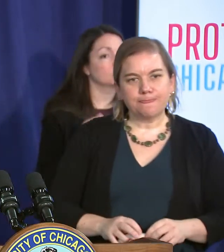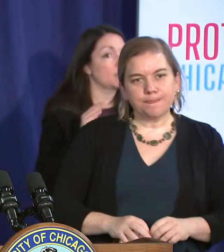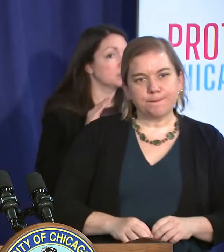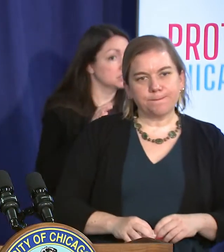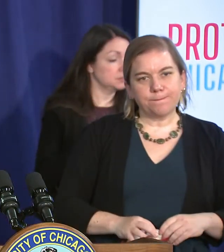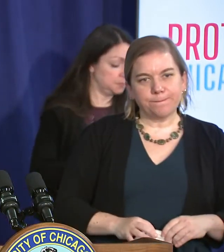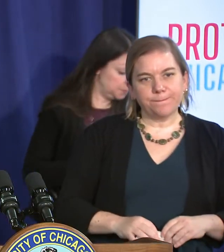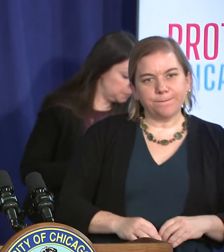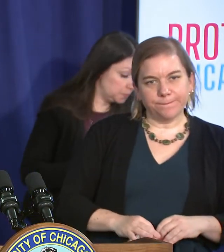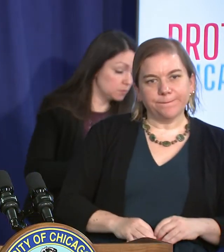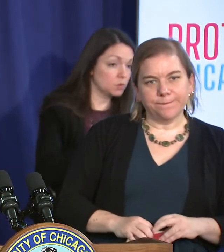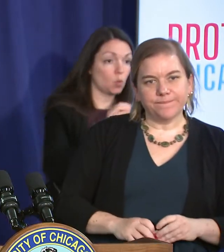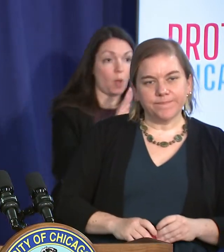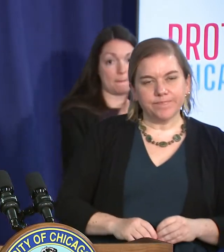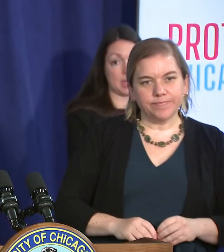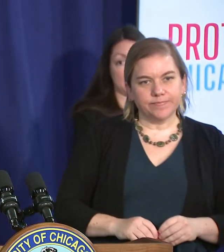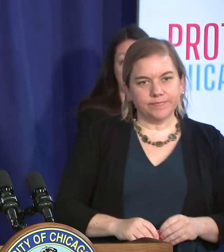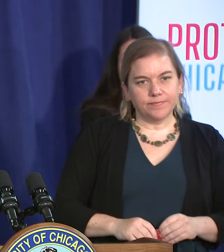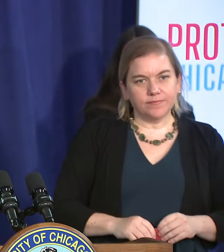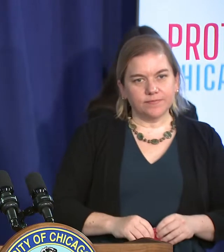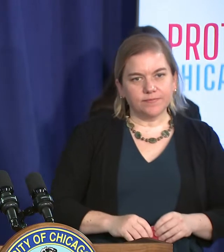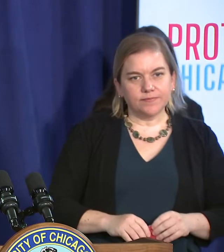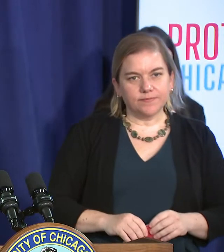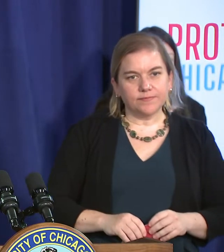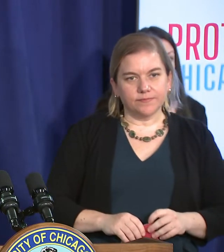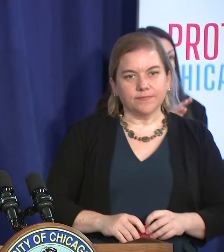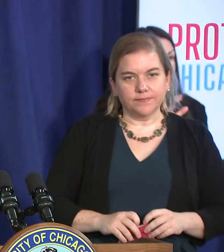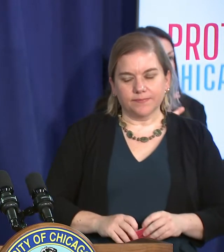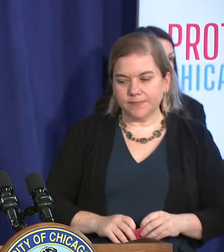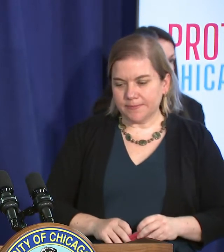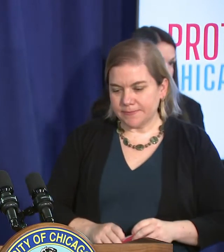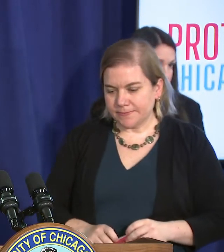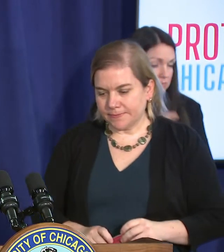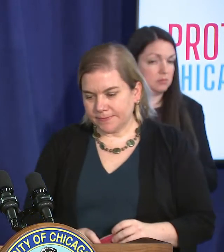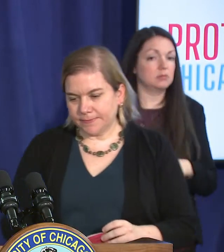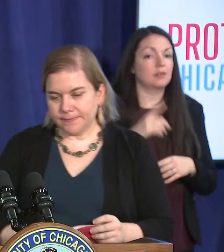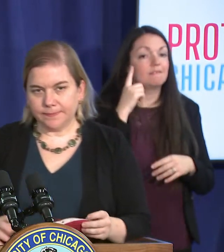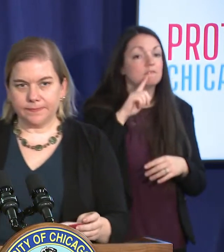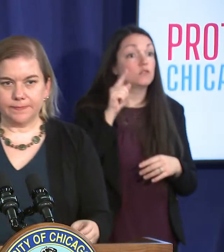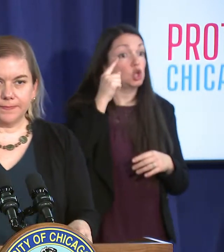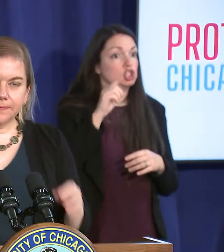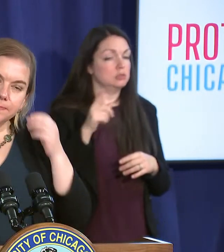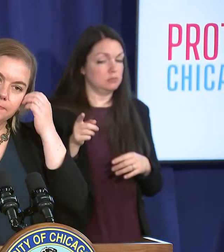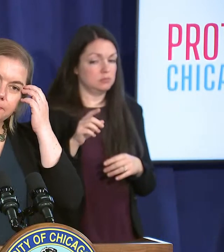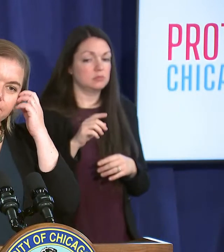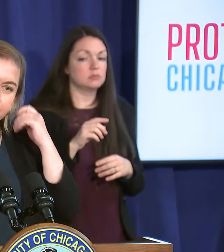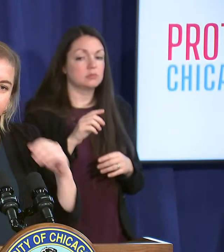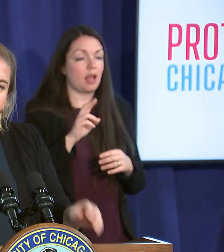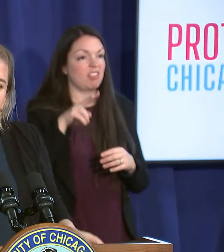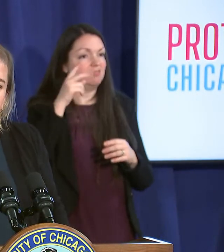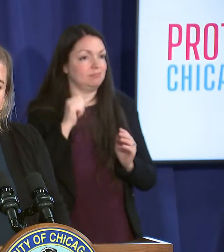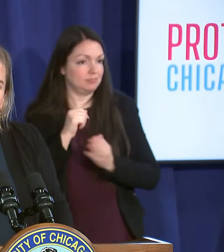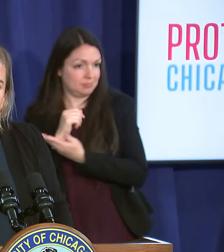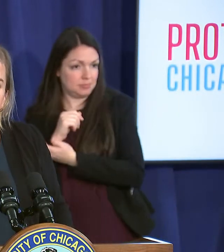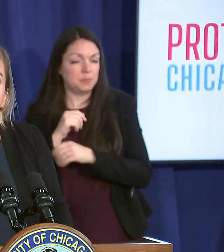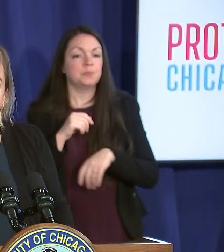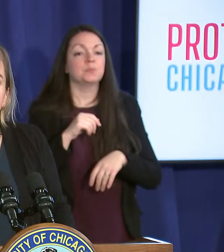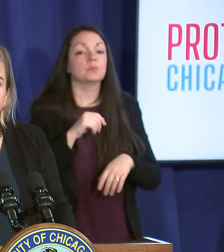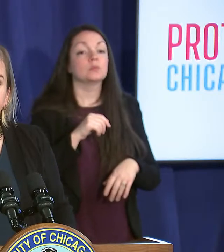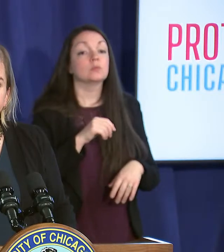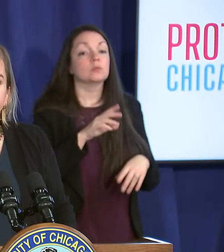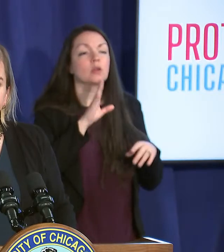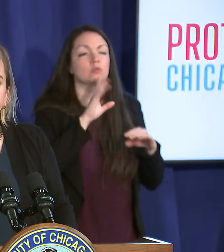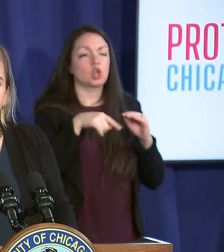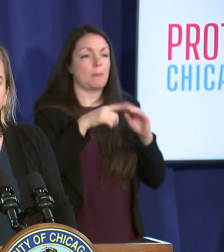Hi, Ravi Bajwal with ABC7. First, one for you, Dr. Arwady, and then one for you, Mr. Martinez. Let's talk about tests and